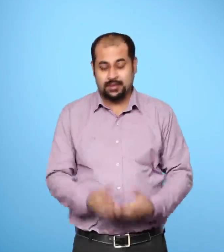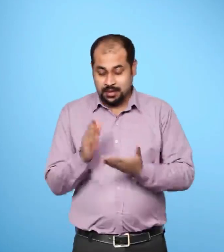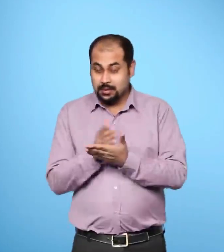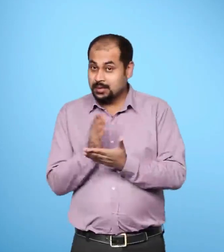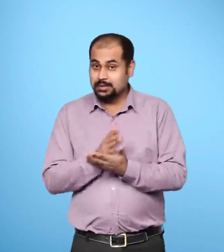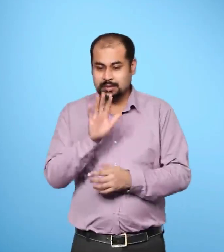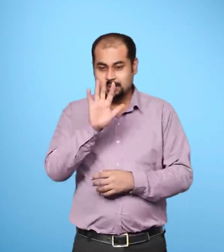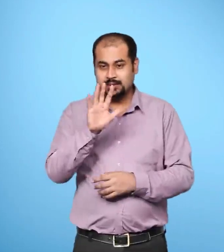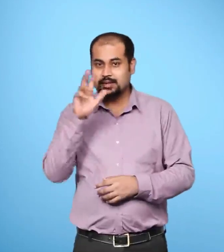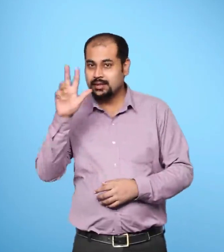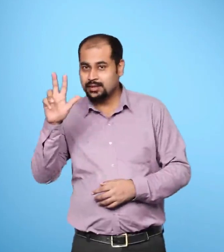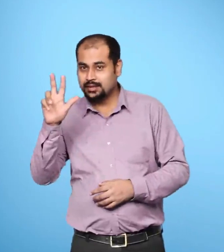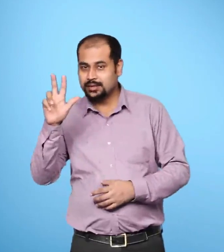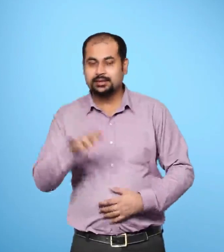Page number 58.